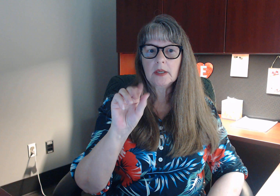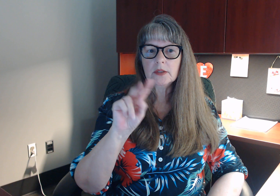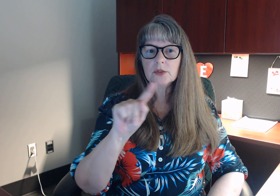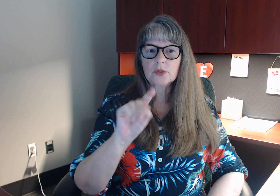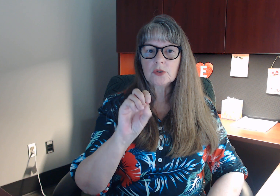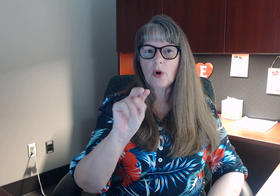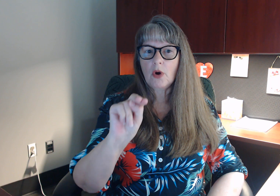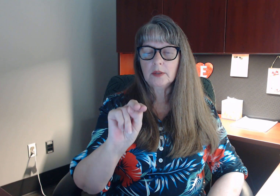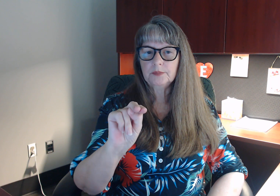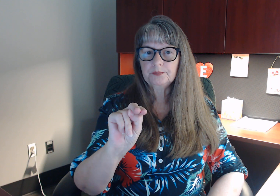Amazon.